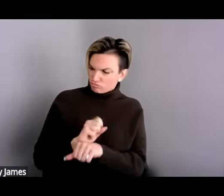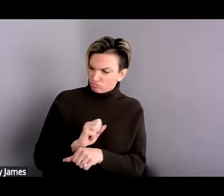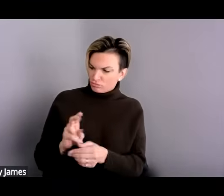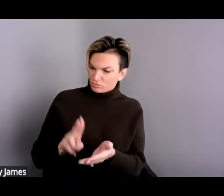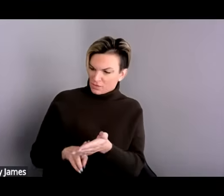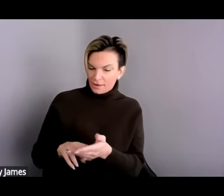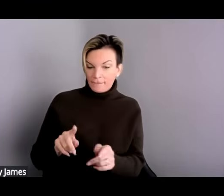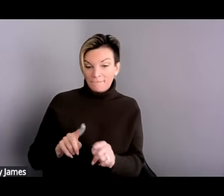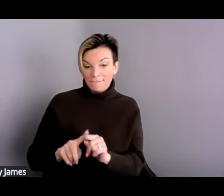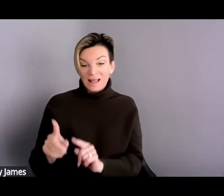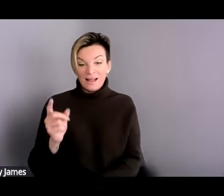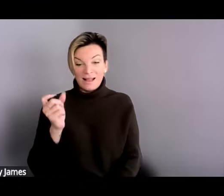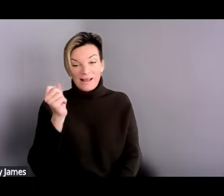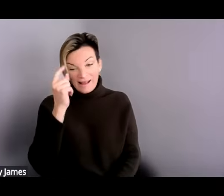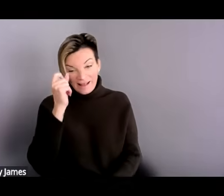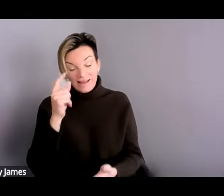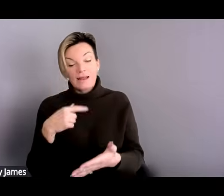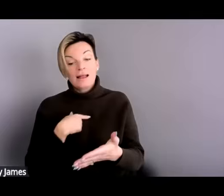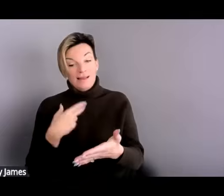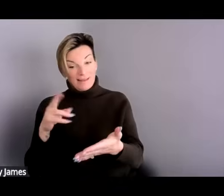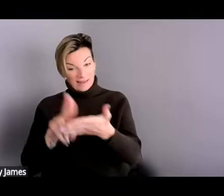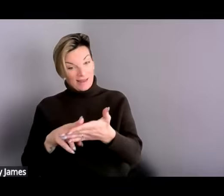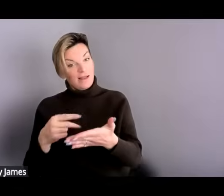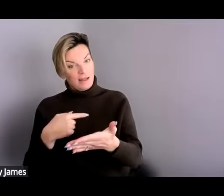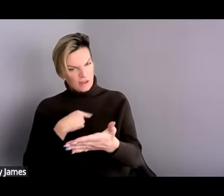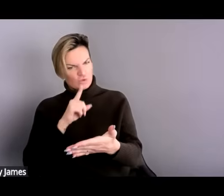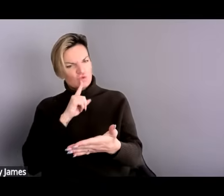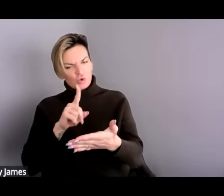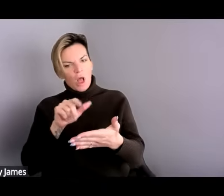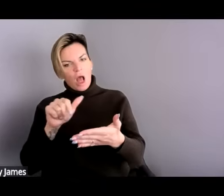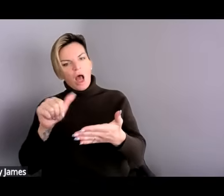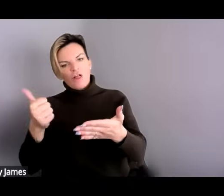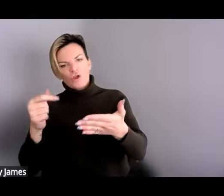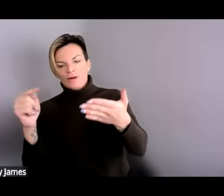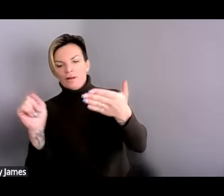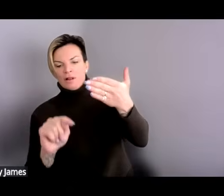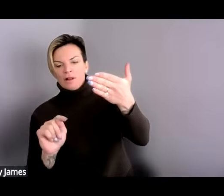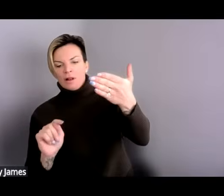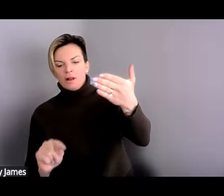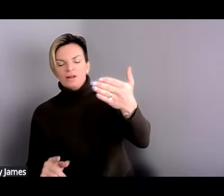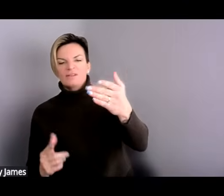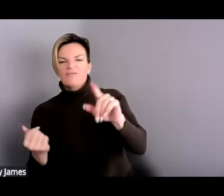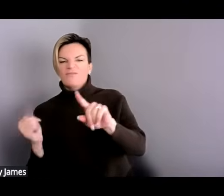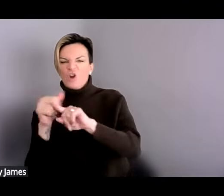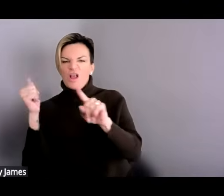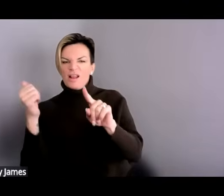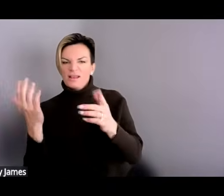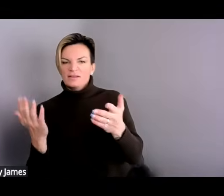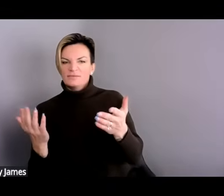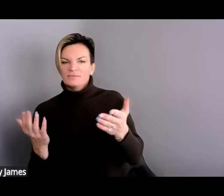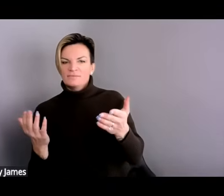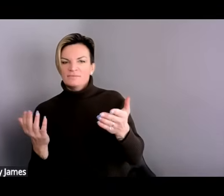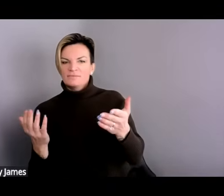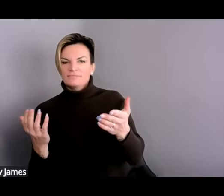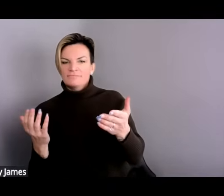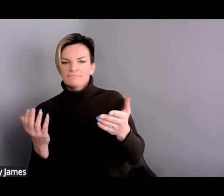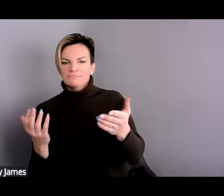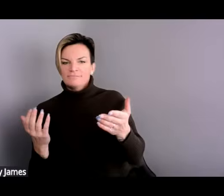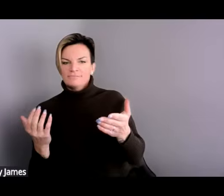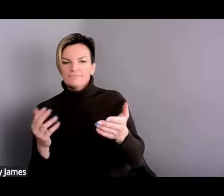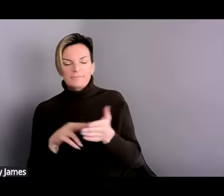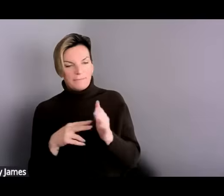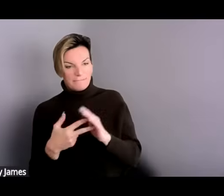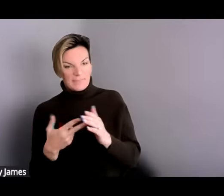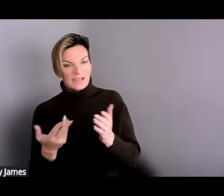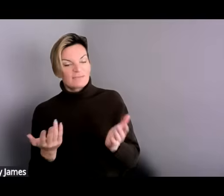other signatures that were fraudulent. And so my desire that he should be on the ballot was, it